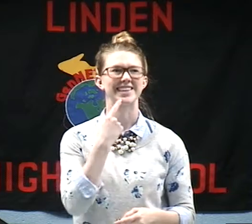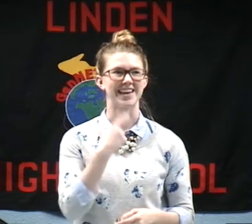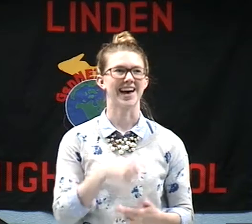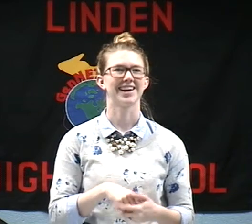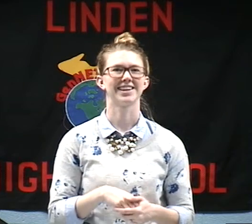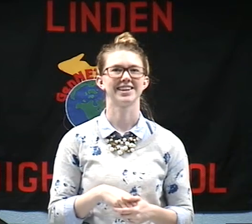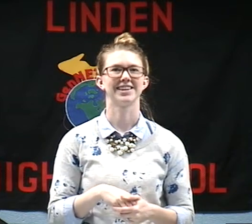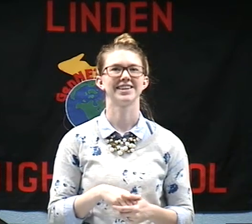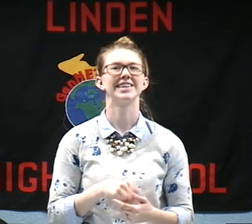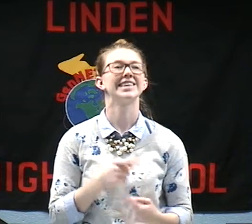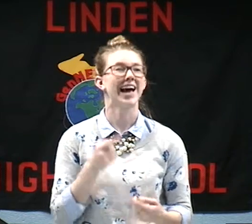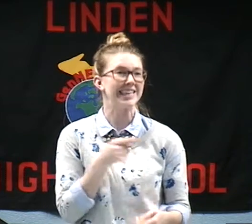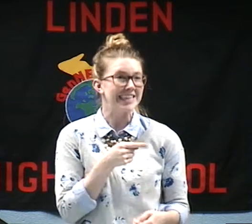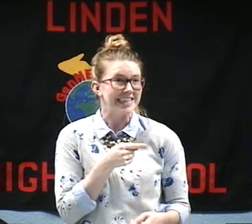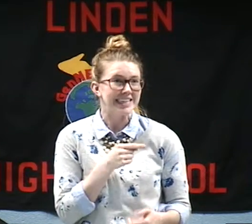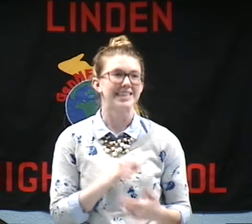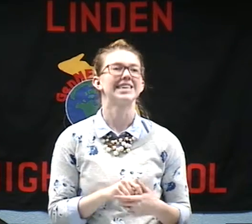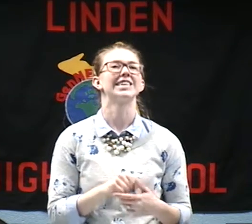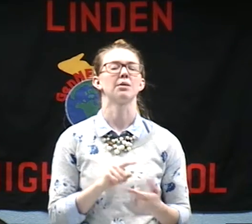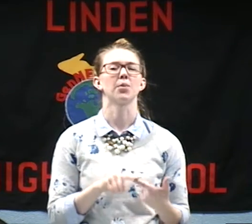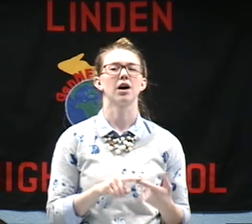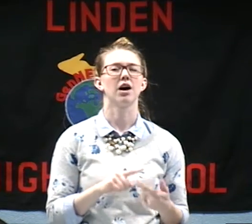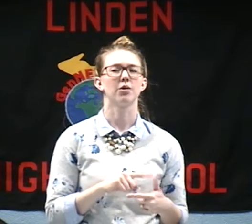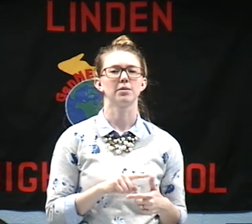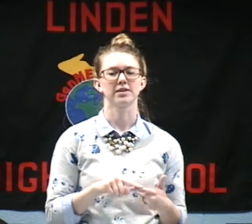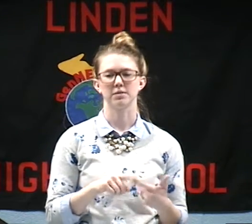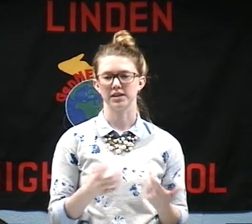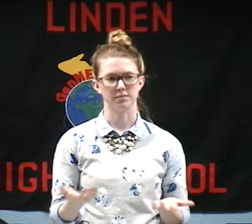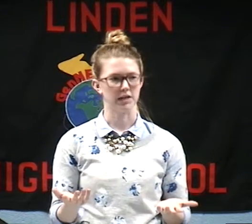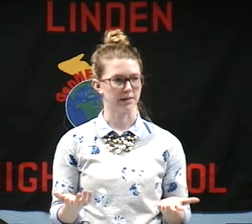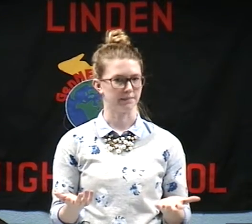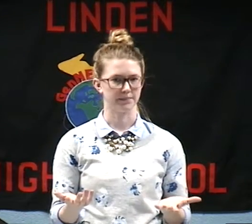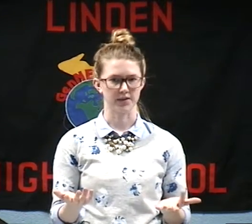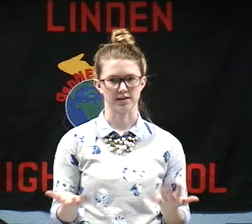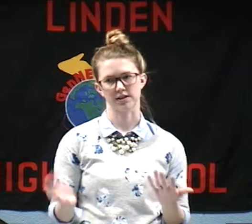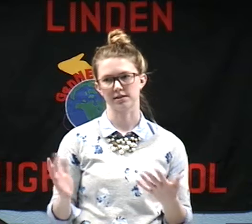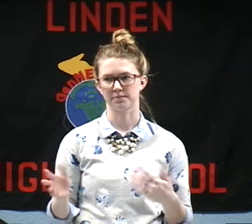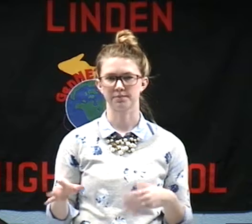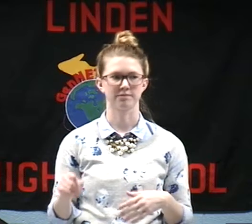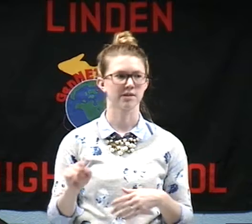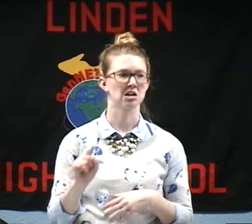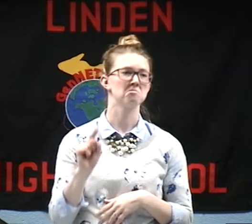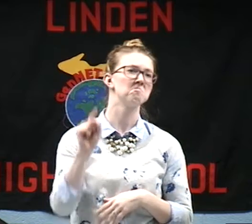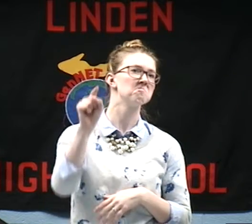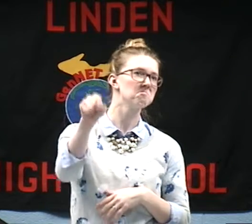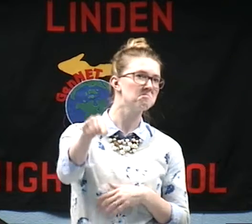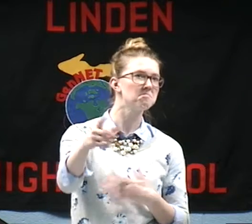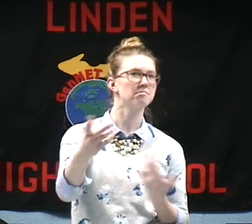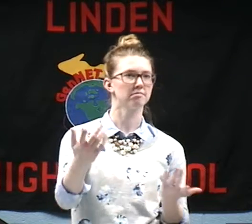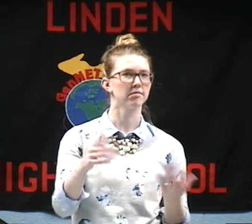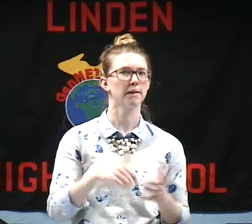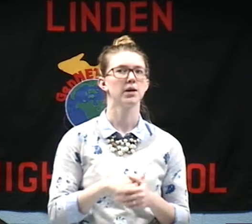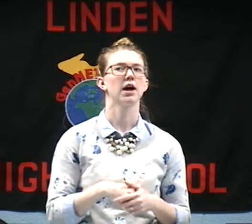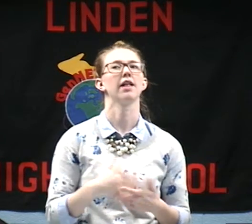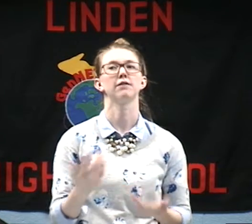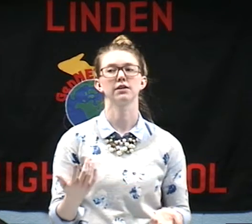Yeah. Yeah. Yep. What about something that's medium distance? Yeah. And then really